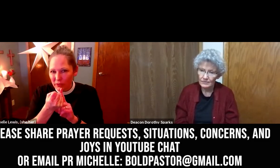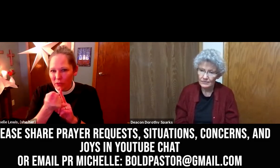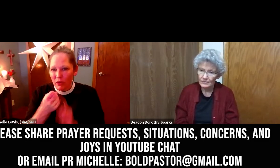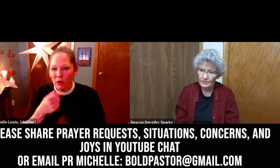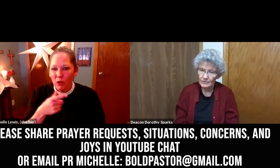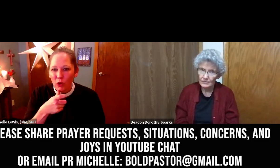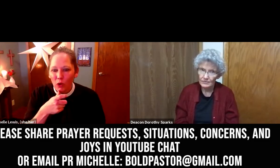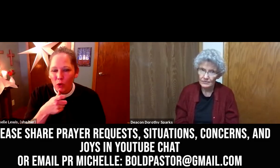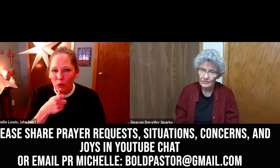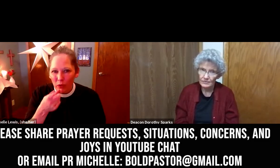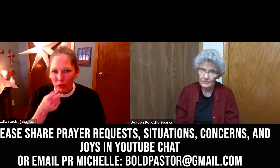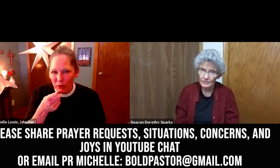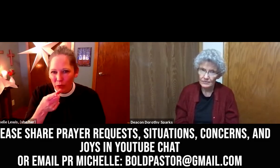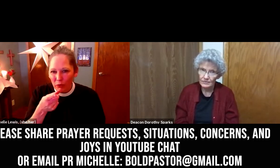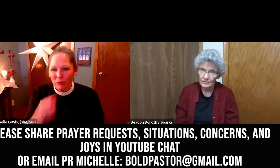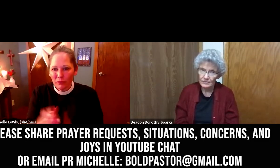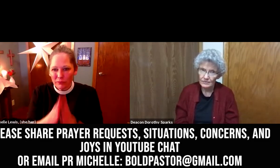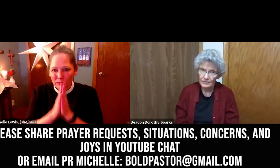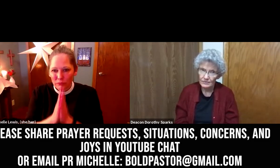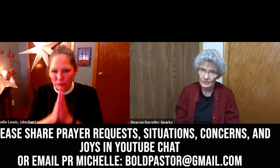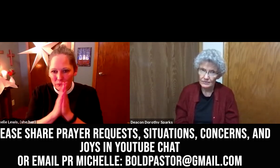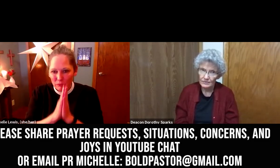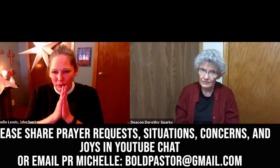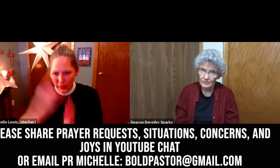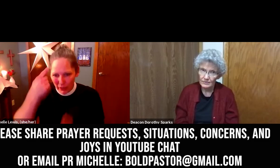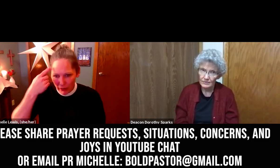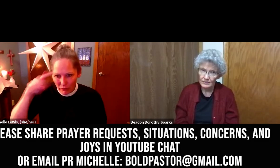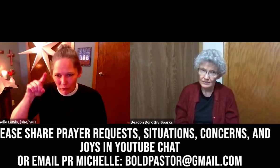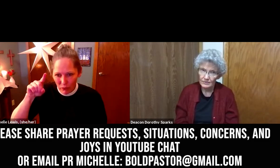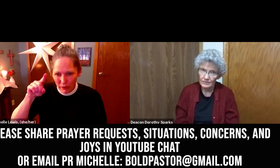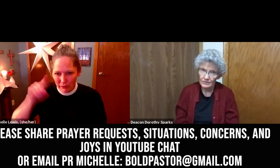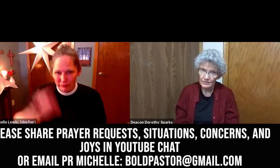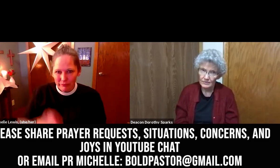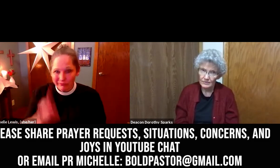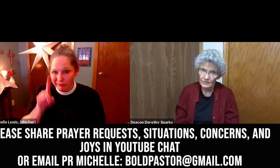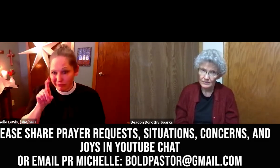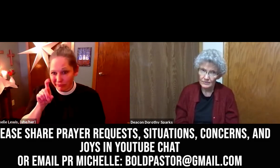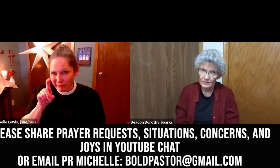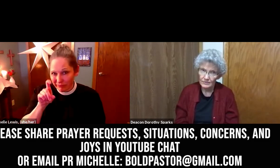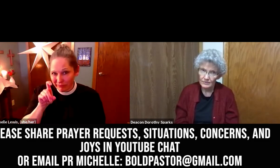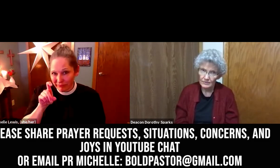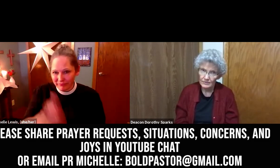What people and situations do you bring to our time of prayer?